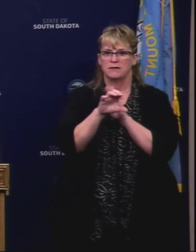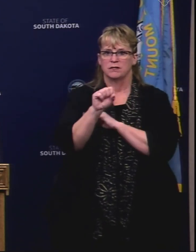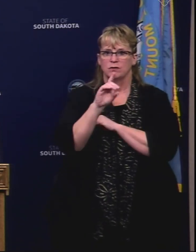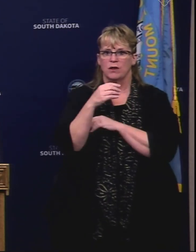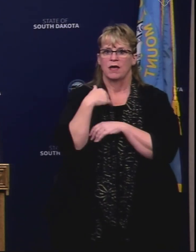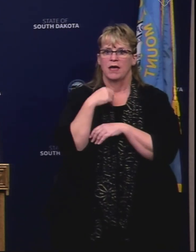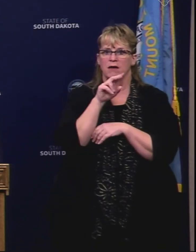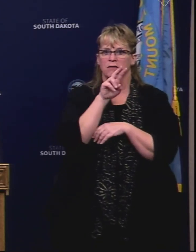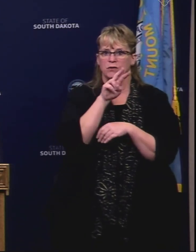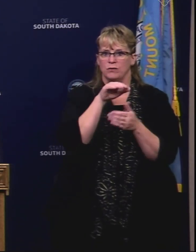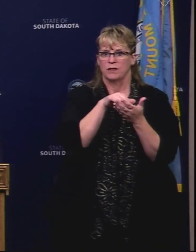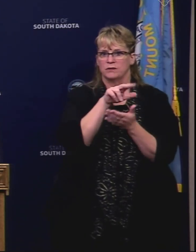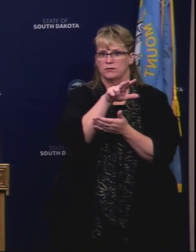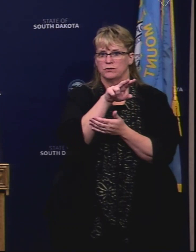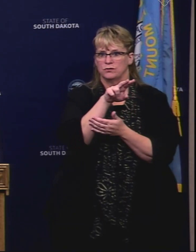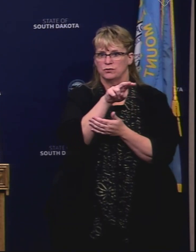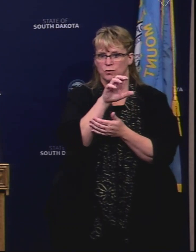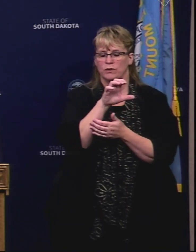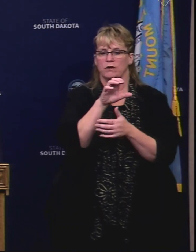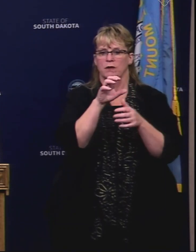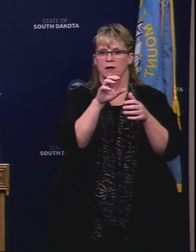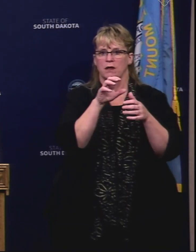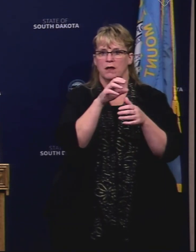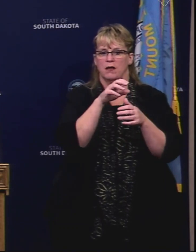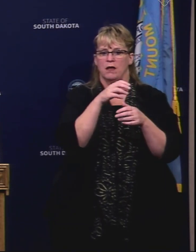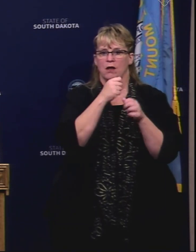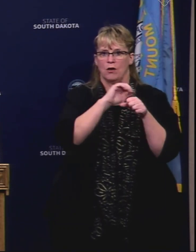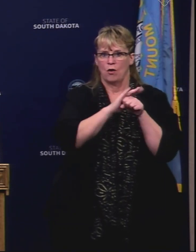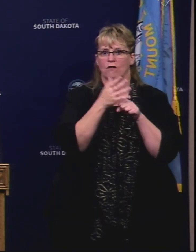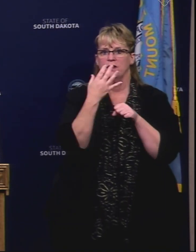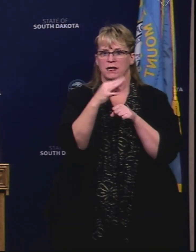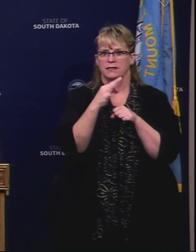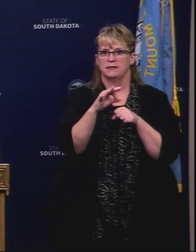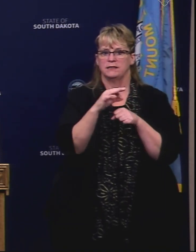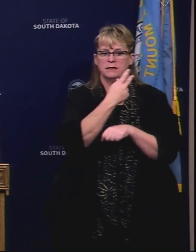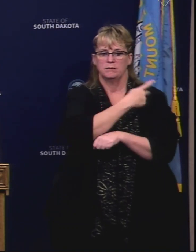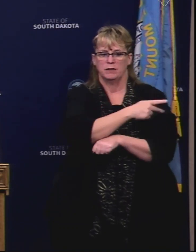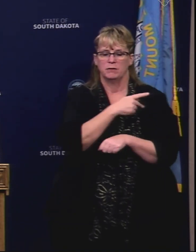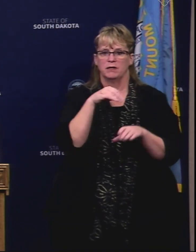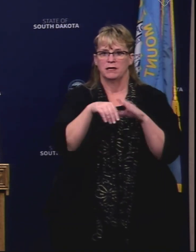have 2,200 COVID-19 cases in the hospital on that date.